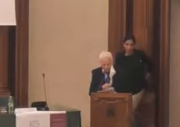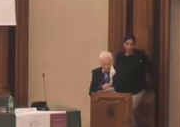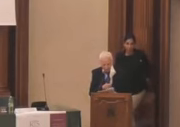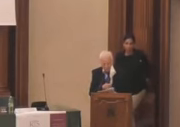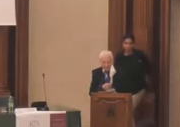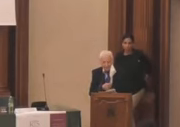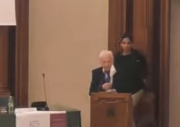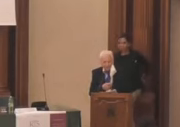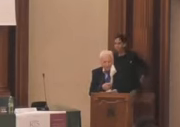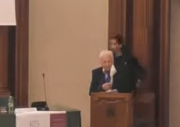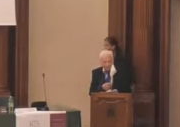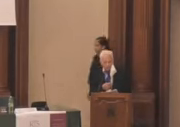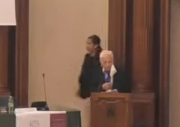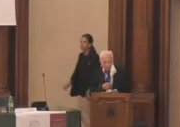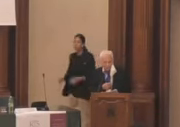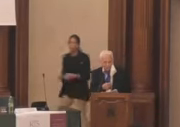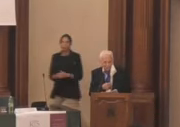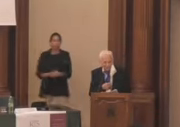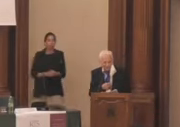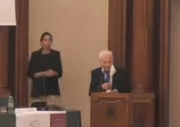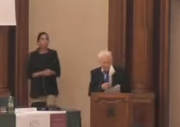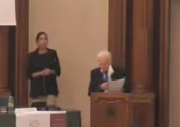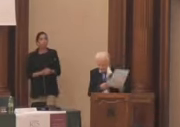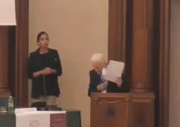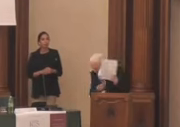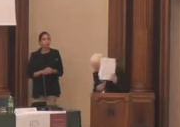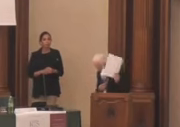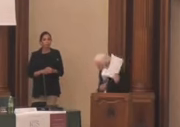Osvaldo Castaneda from Peru too.